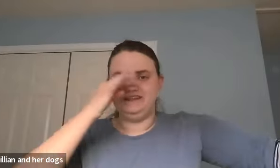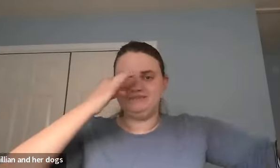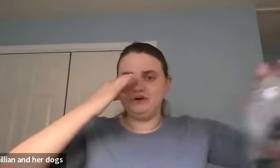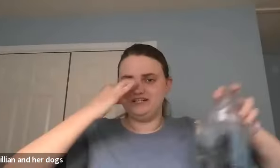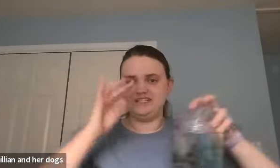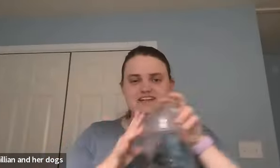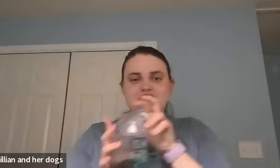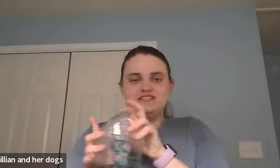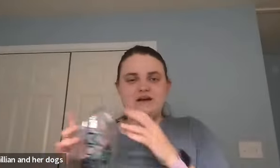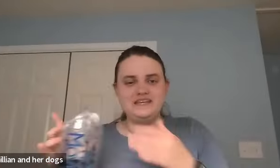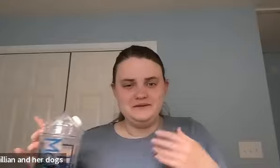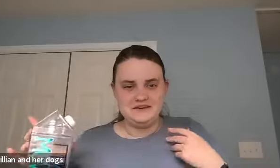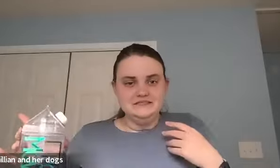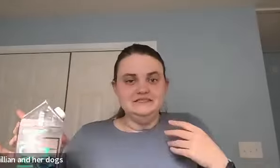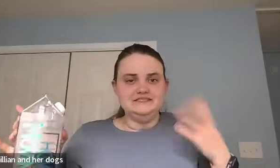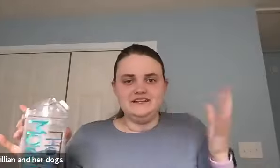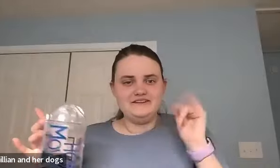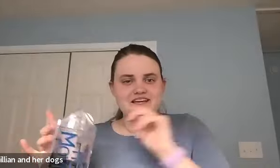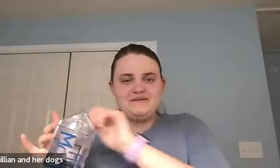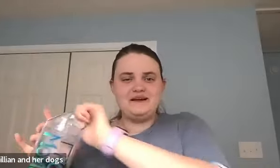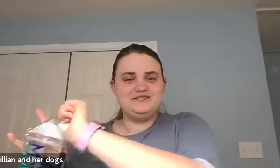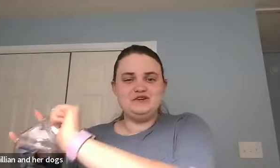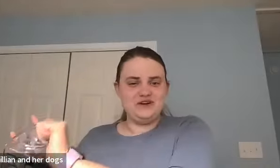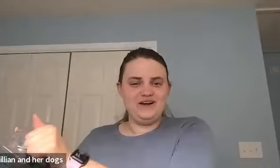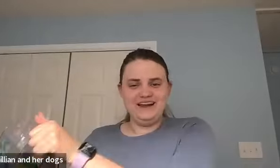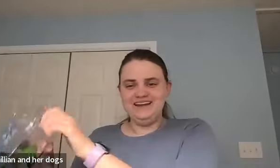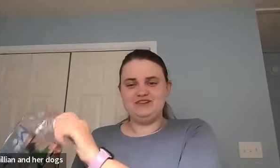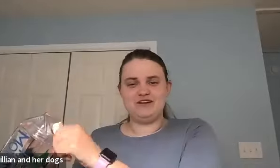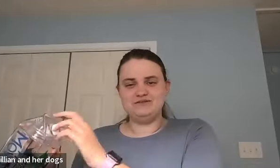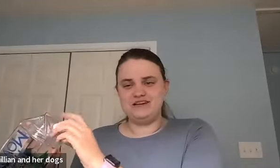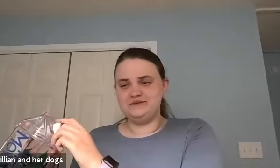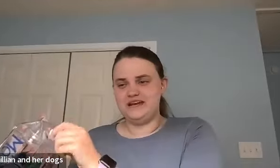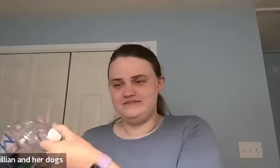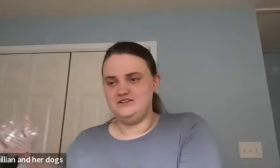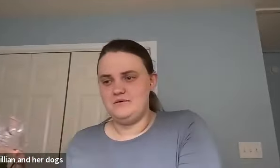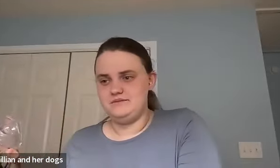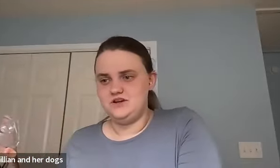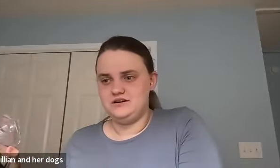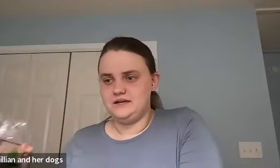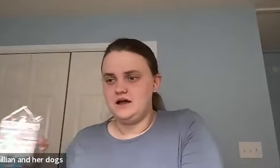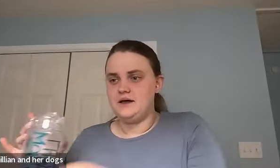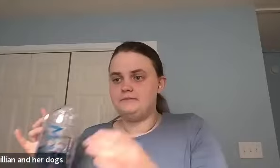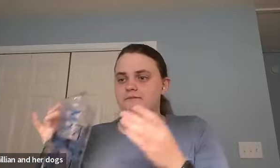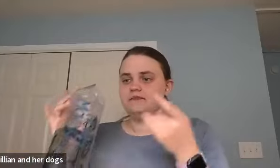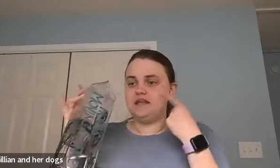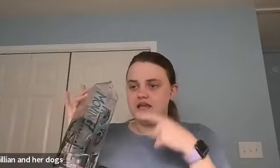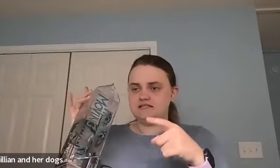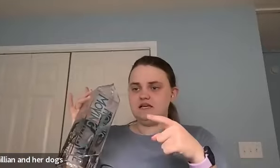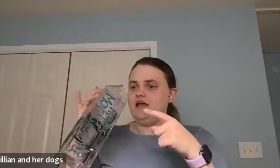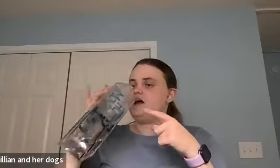more congested in those. That's why I keep every time, and I'm so sorry. It drives me crazy when I have to do that while I'm talking. The next thing I